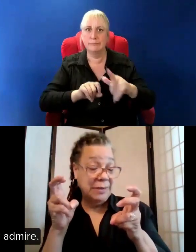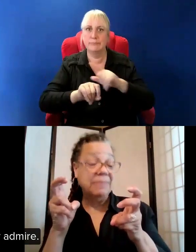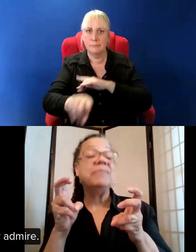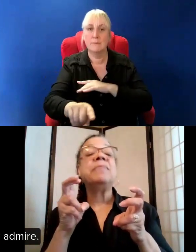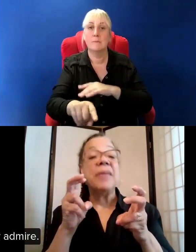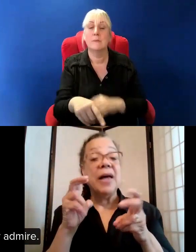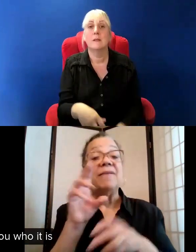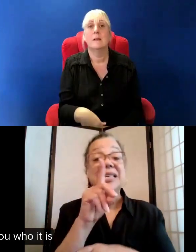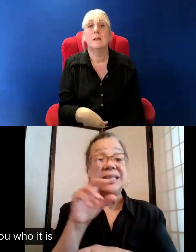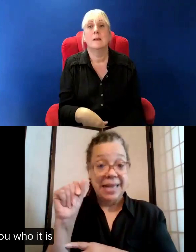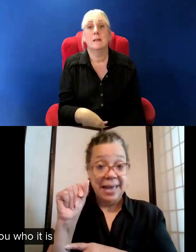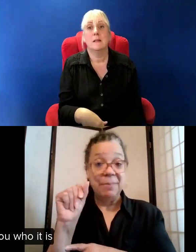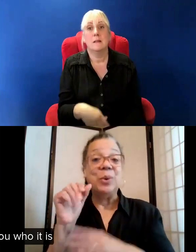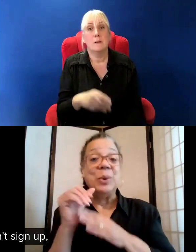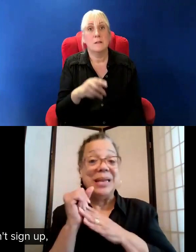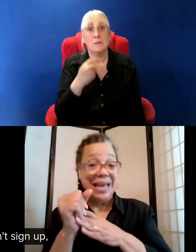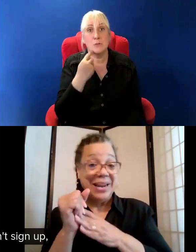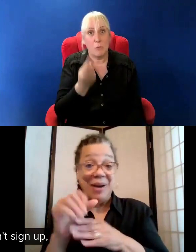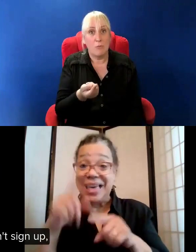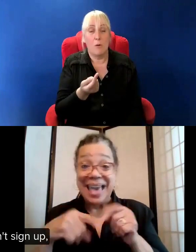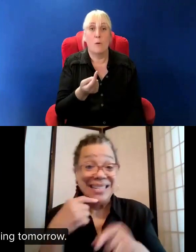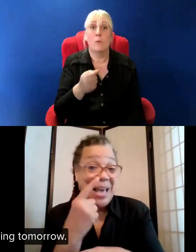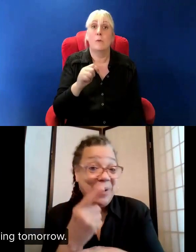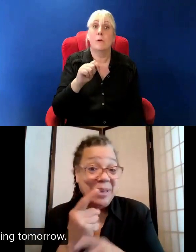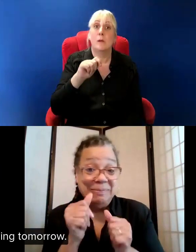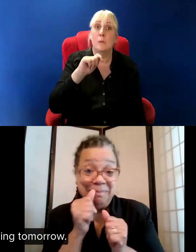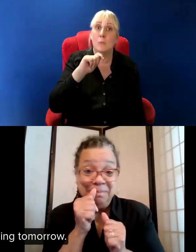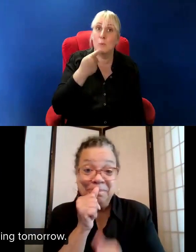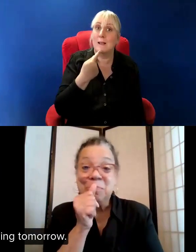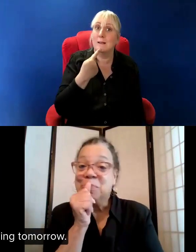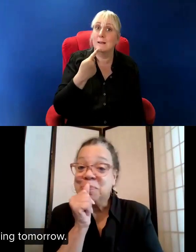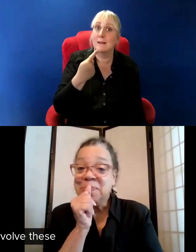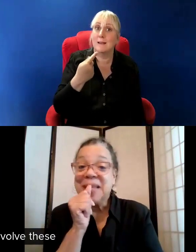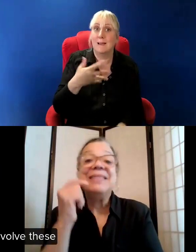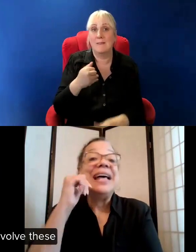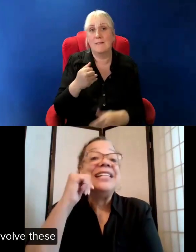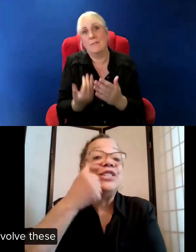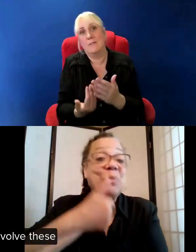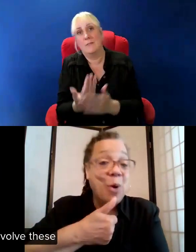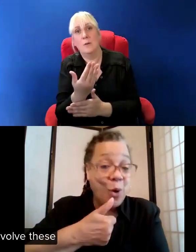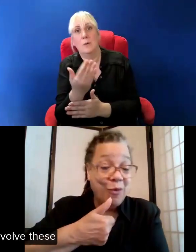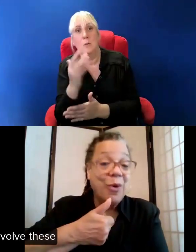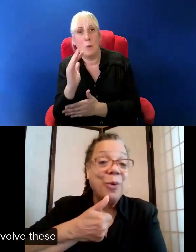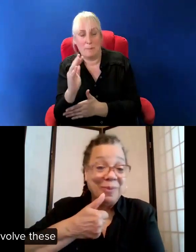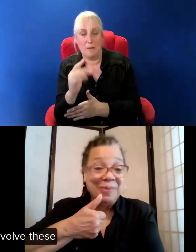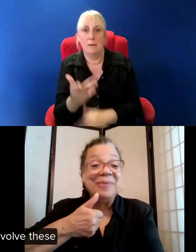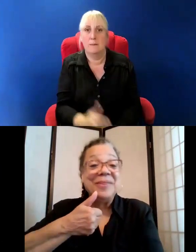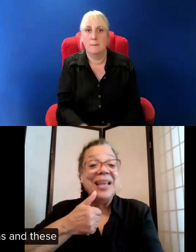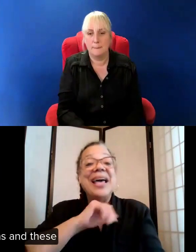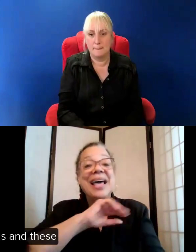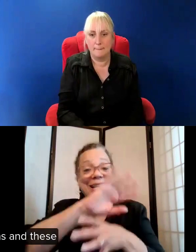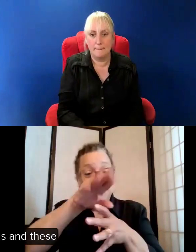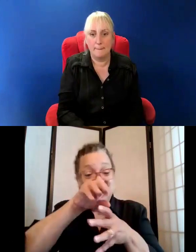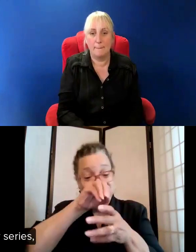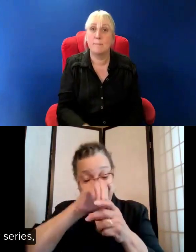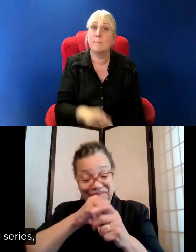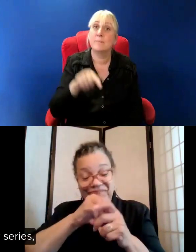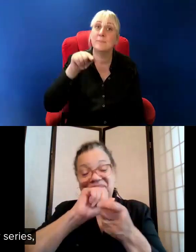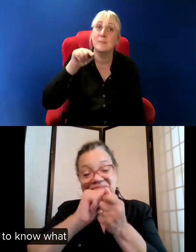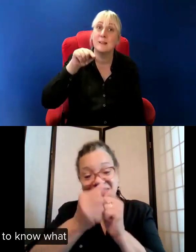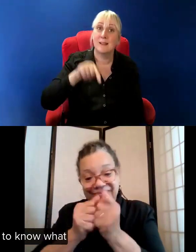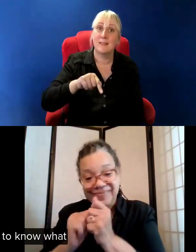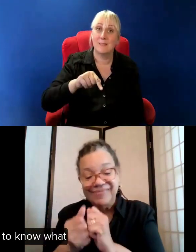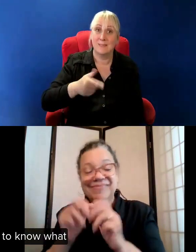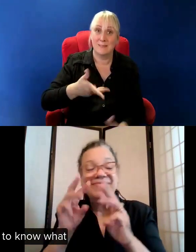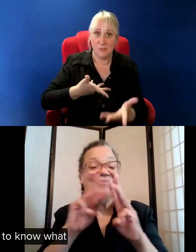we really admire. I can't tell you who it is or you won't sign up, but that is coming tomorrow. And as we evolve these conversations and these webinar